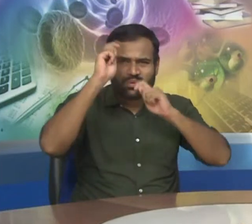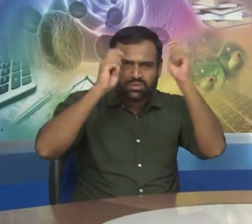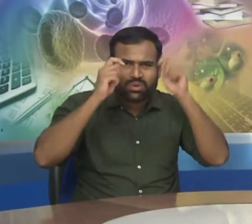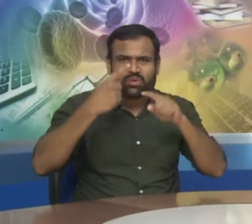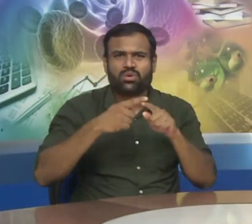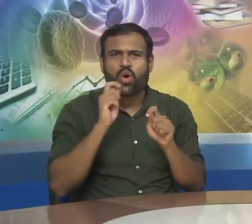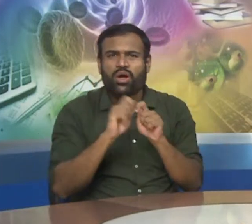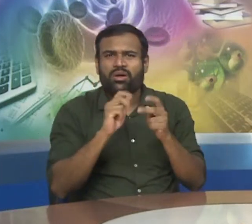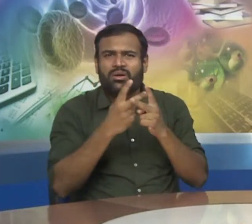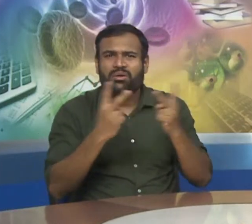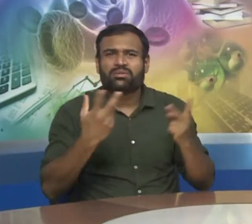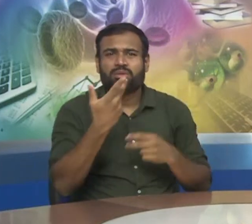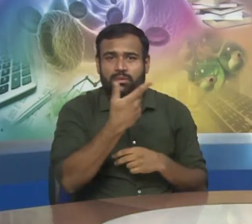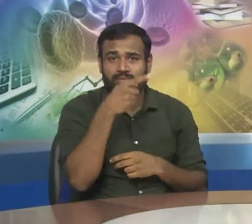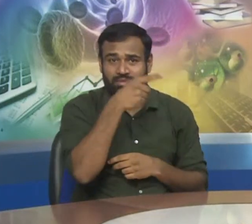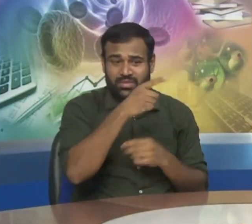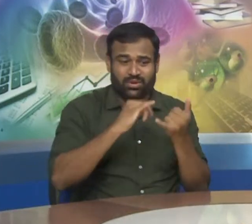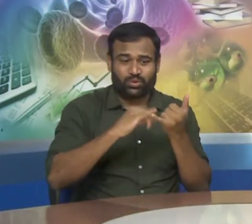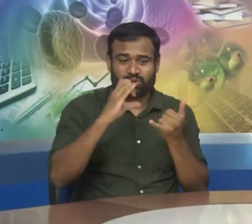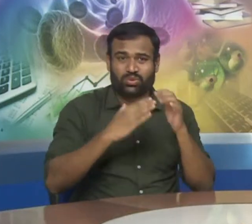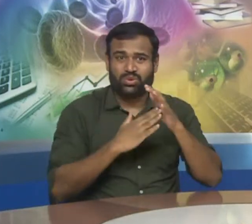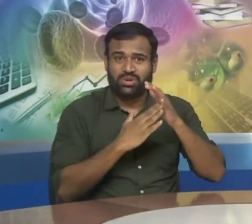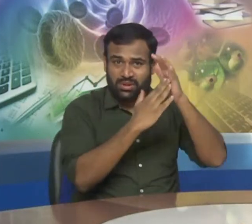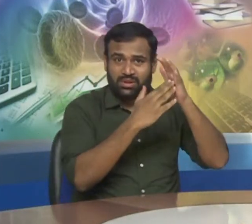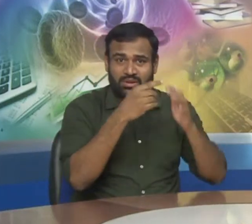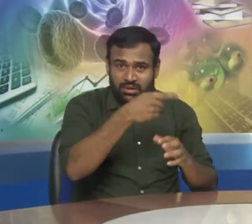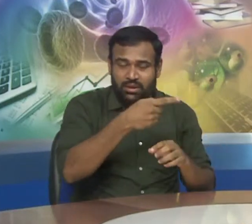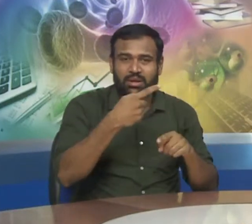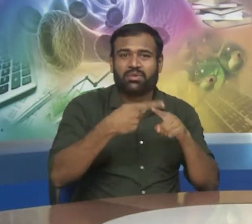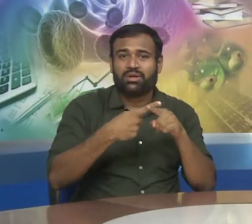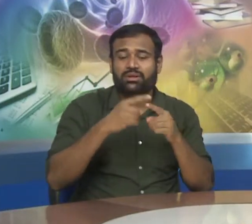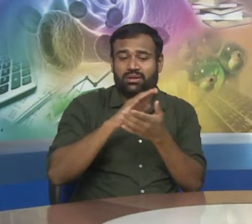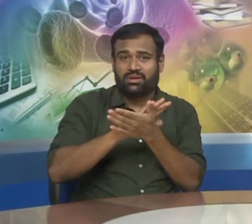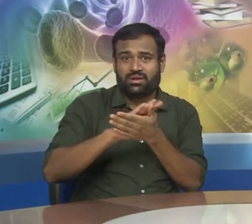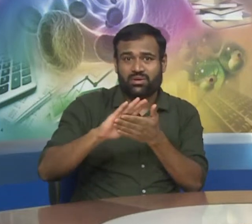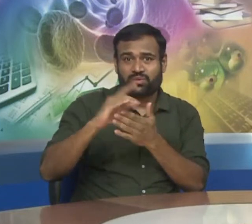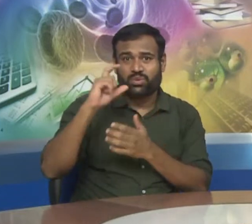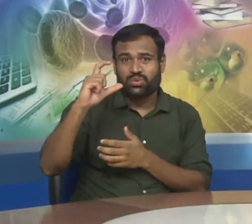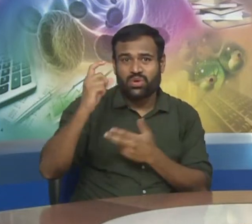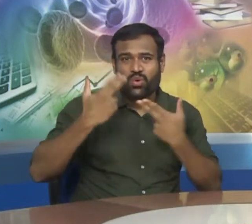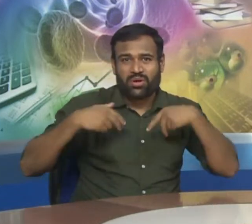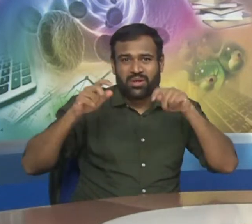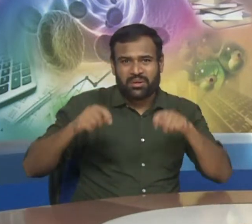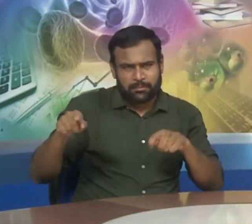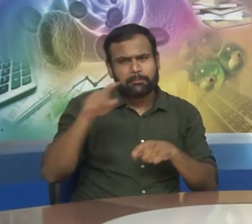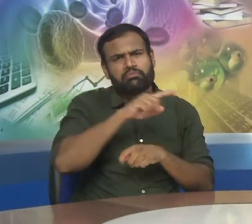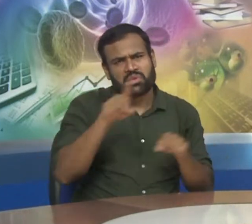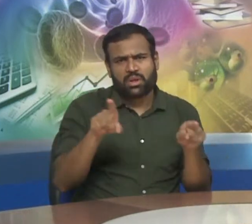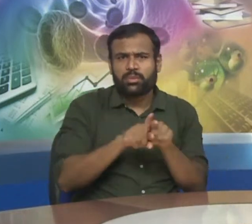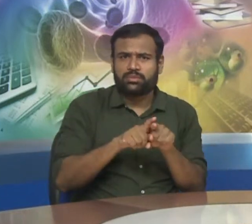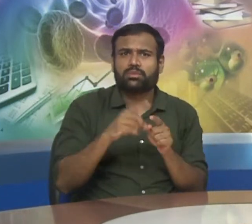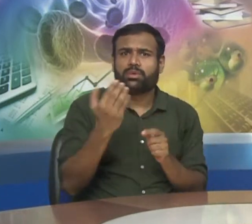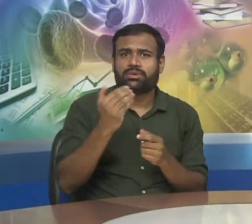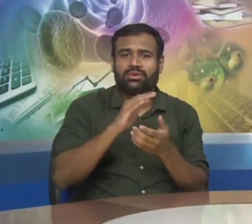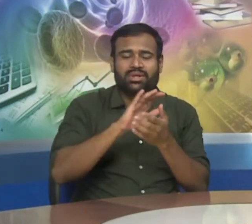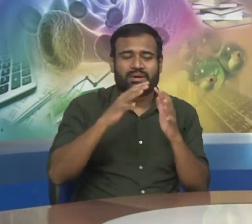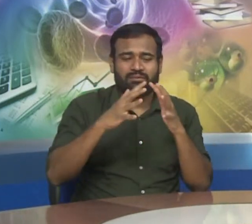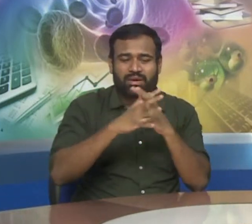Role and the functions of the Supreme Court. The Supreme Court has a concurrent right with the